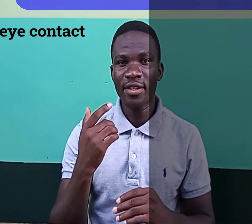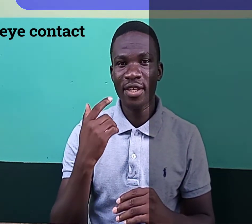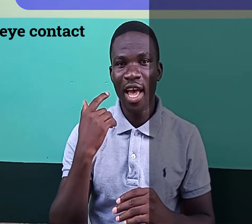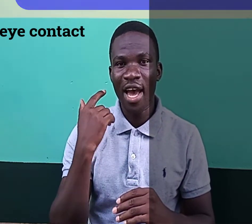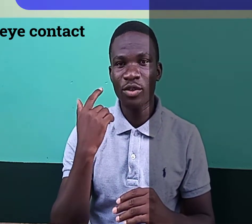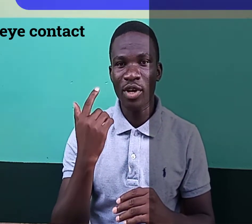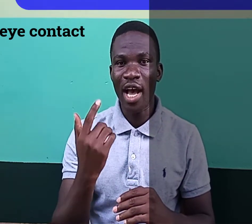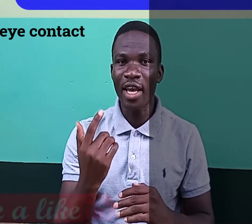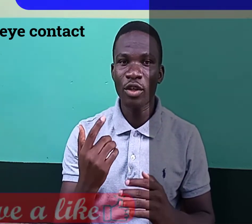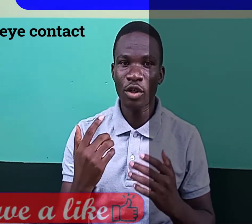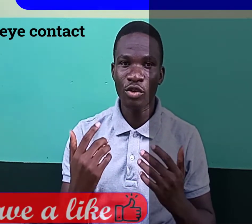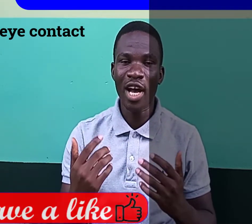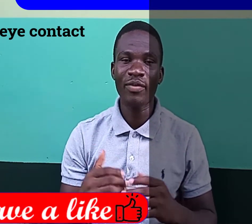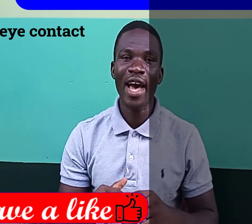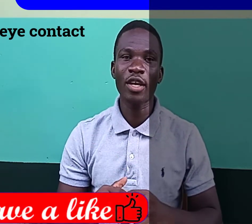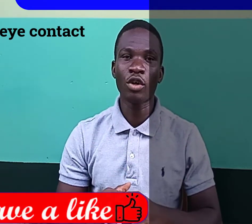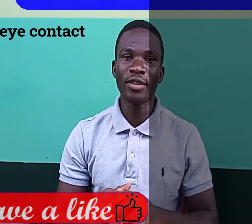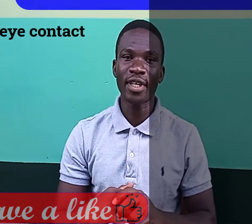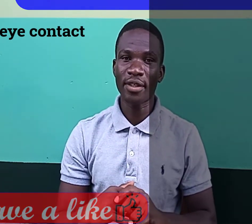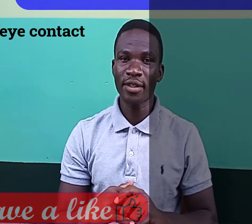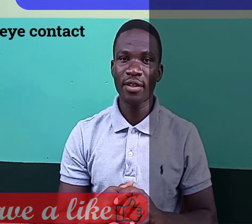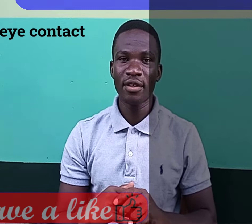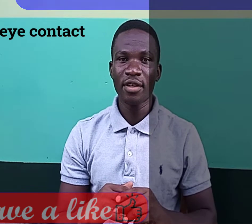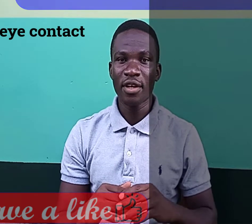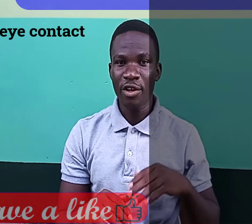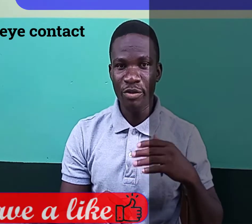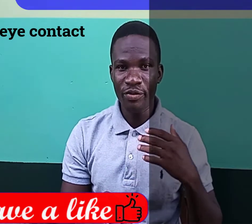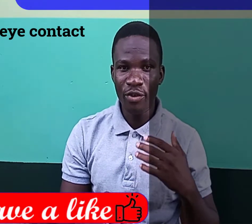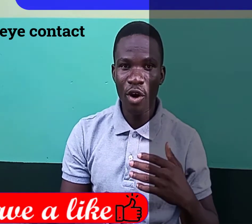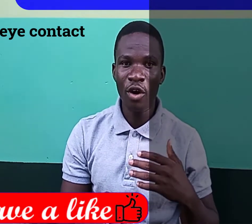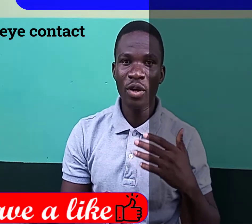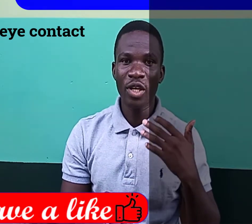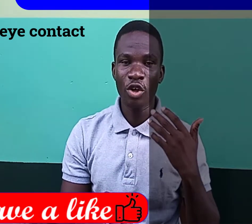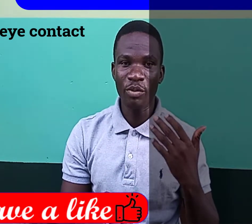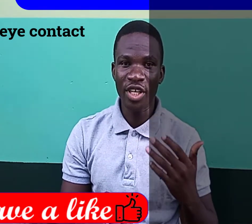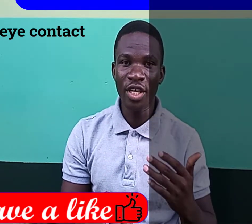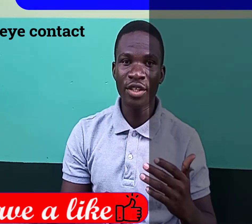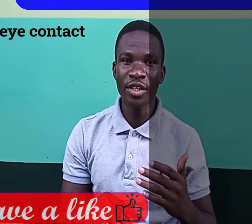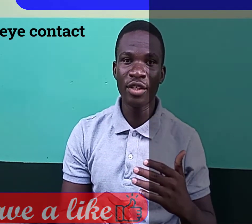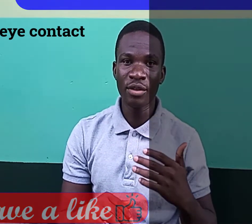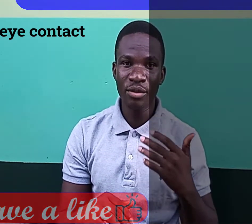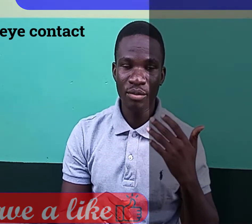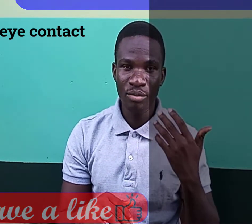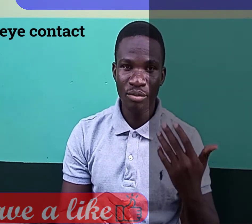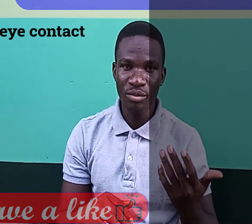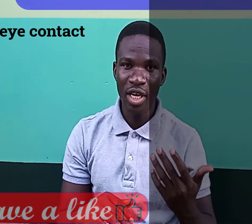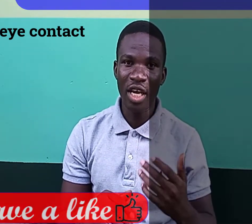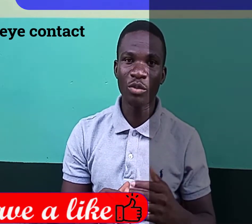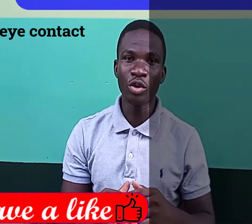takes eye to eye, or to have eye contact, before communication goes